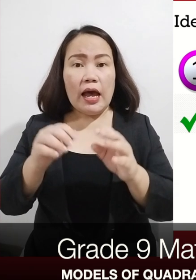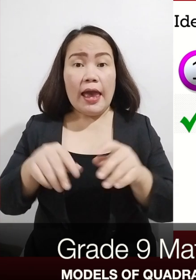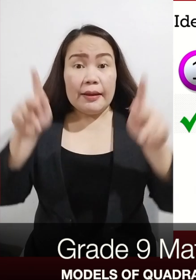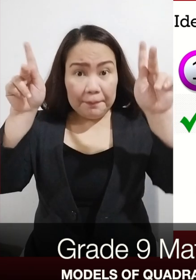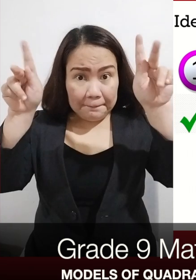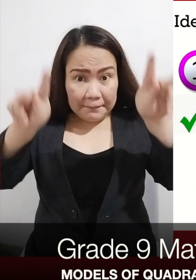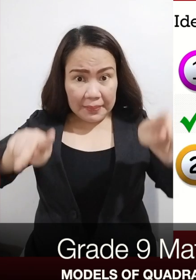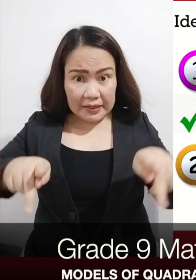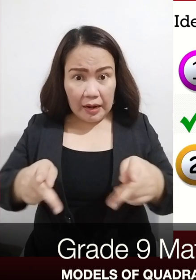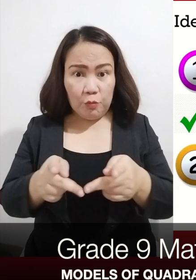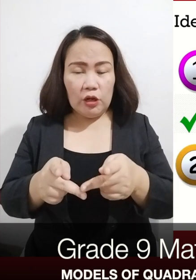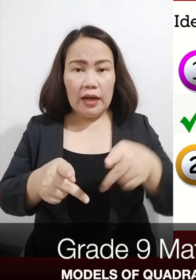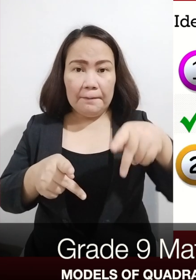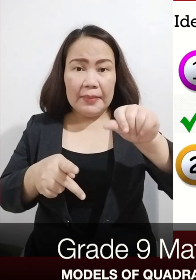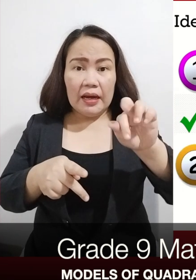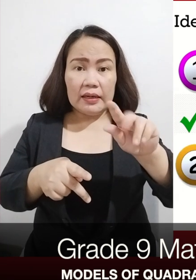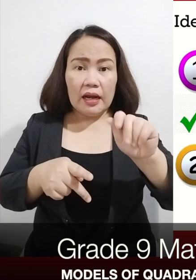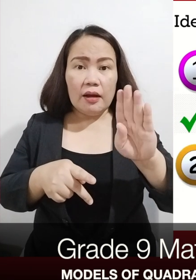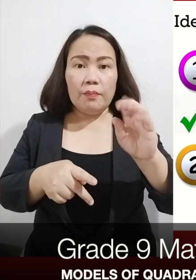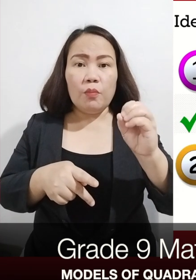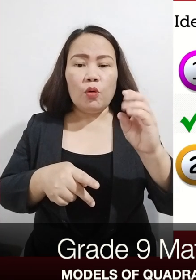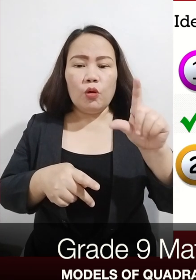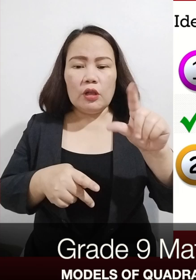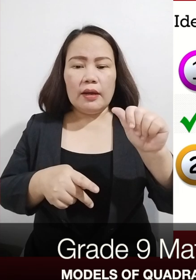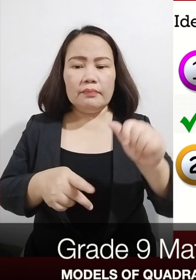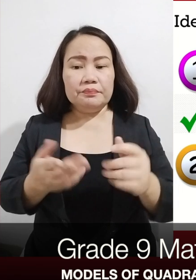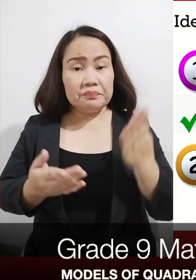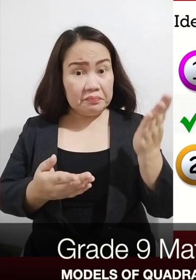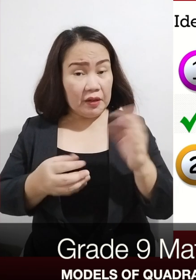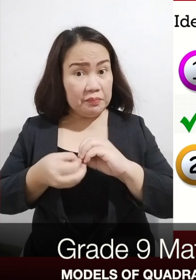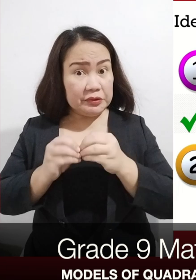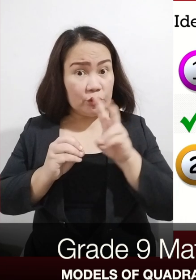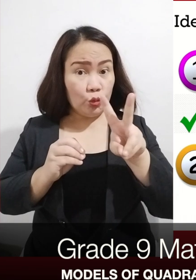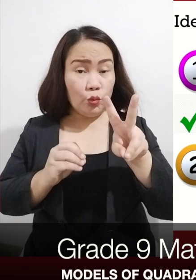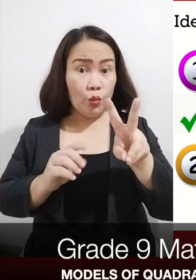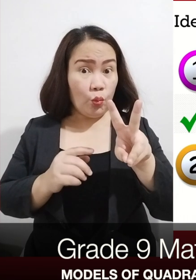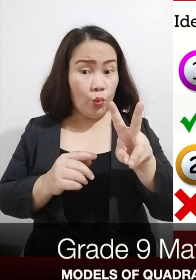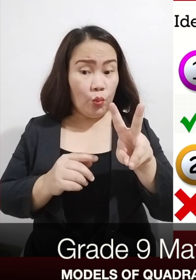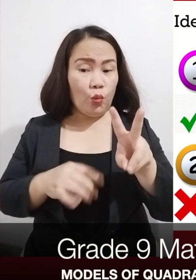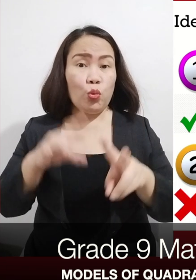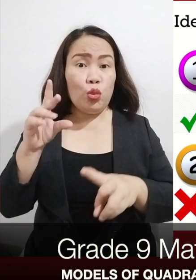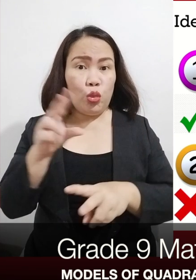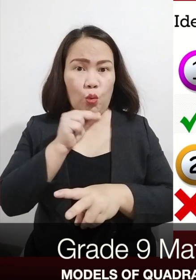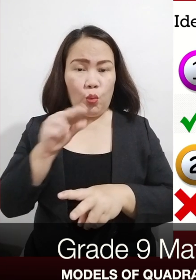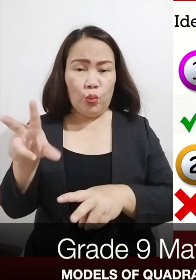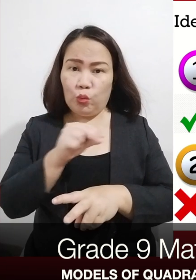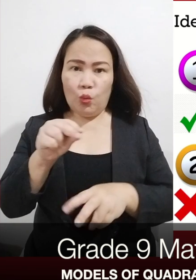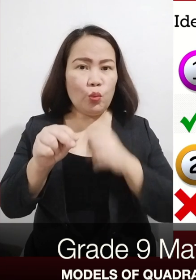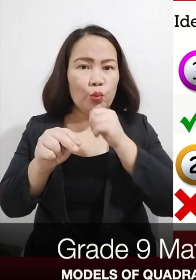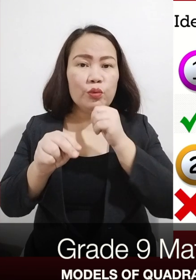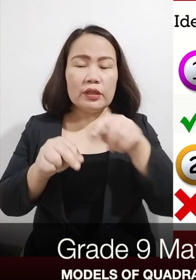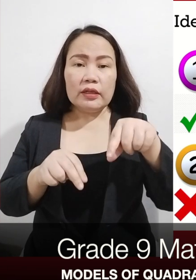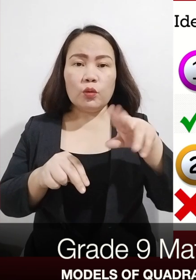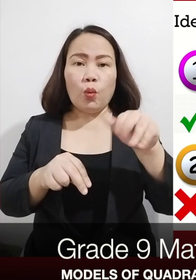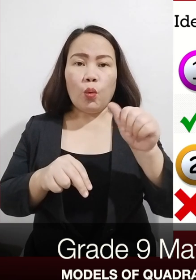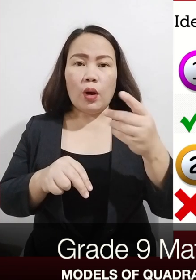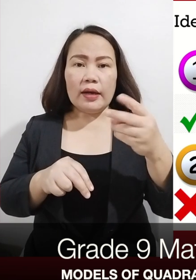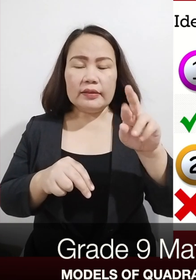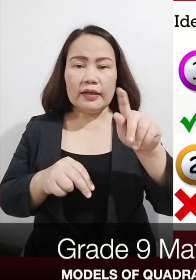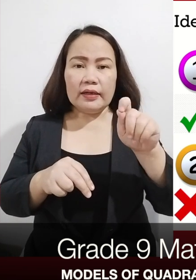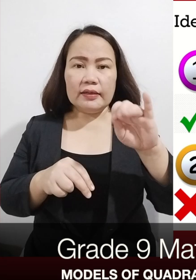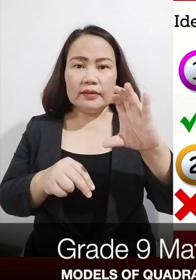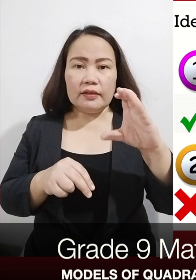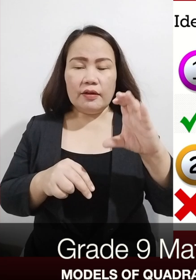a parabola. Number 2, is this a quadratic function? No, because the graph is